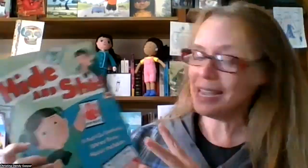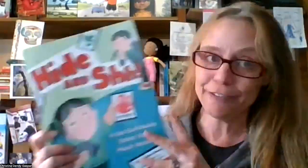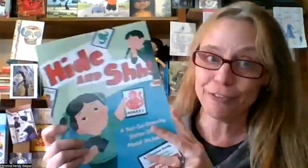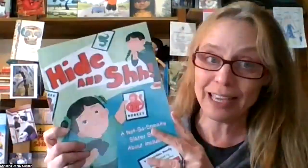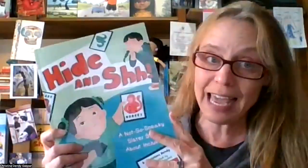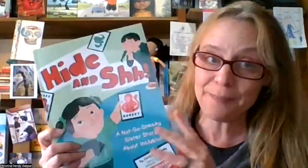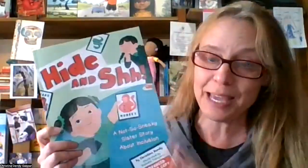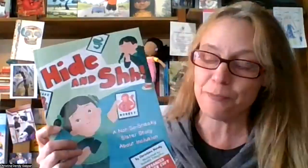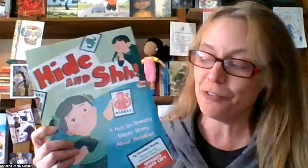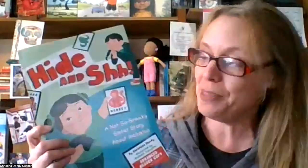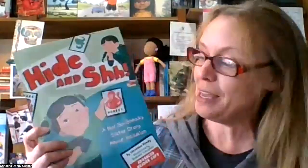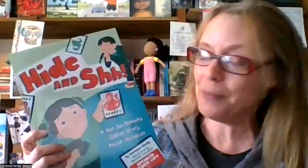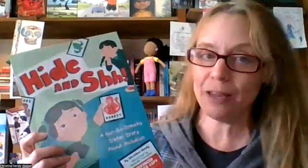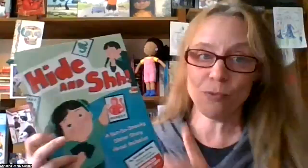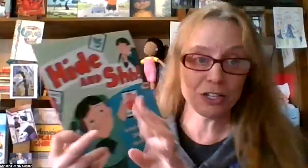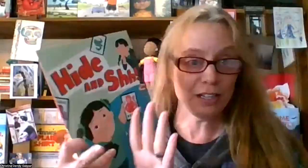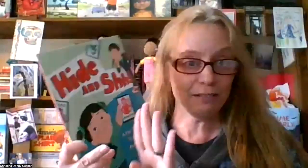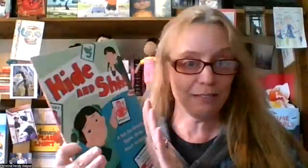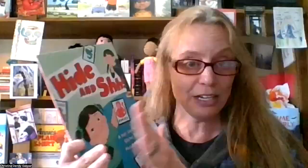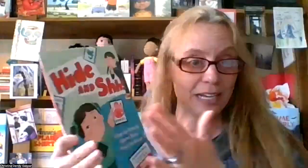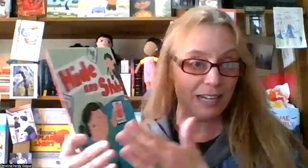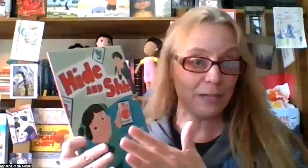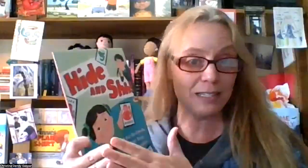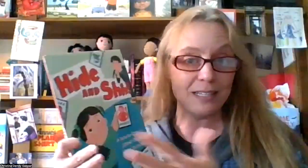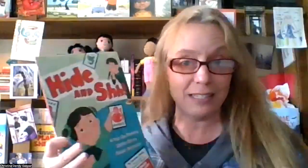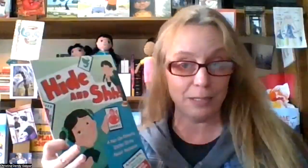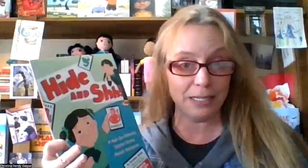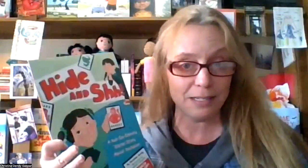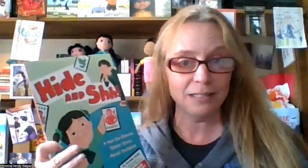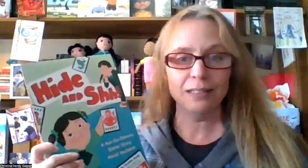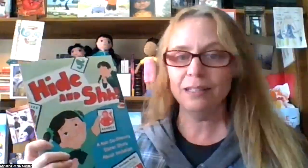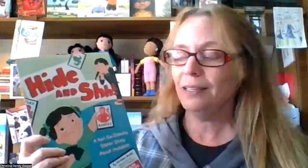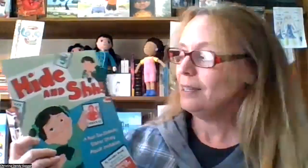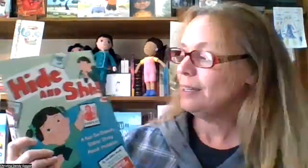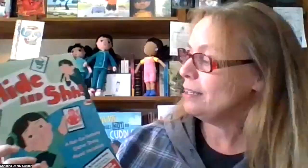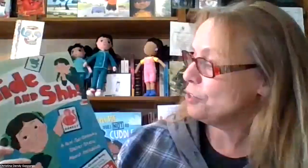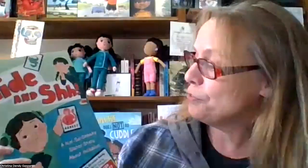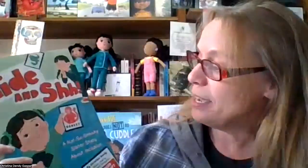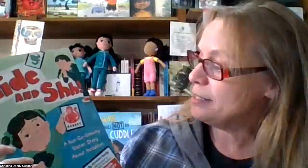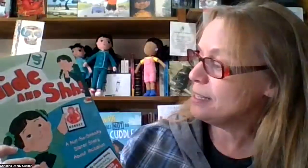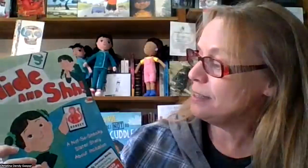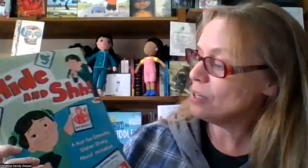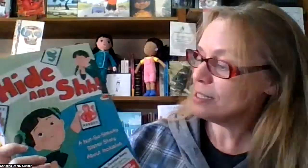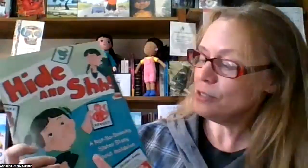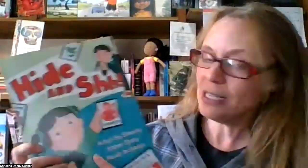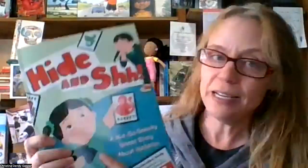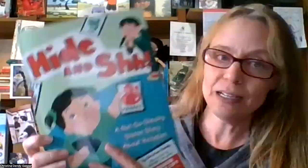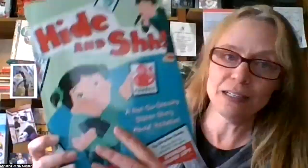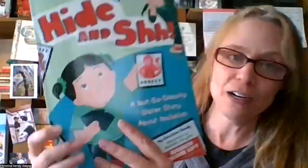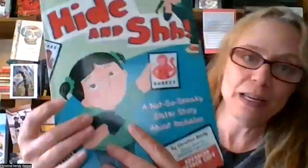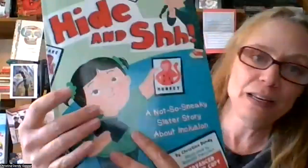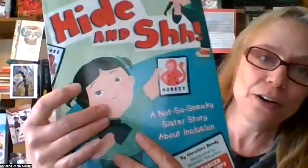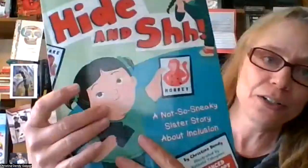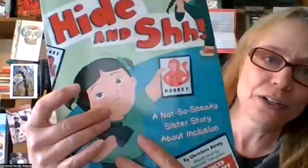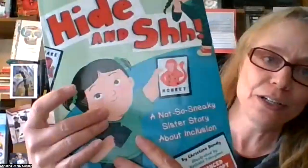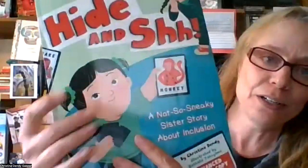the idea for the game came from them and watching their dynamics as siblings and other friends. And then also Dinah,